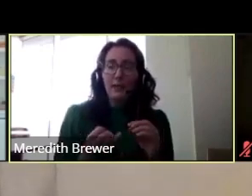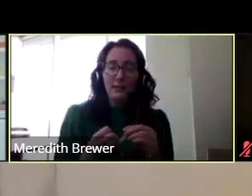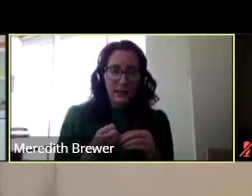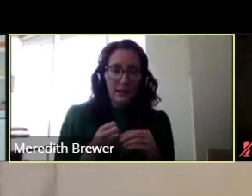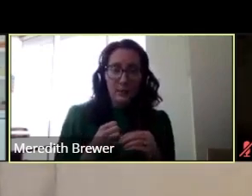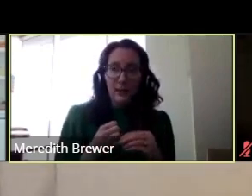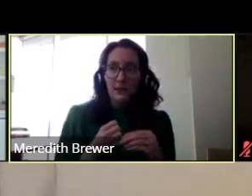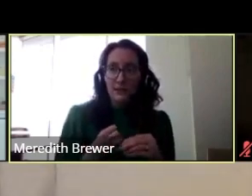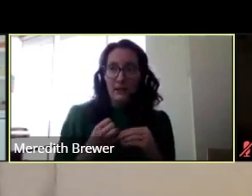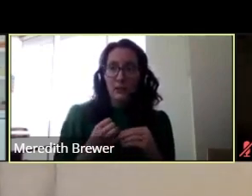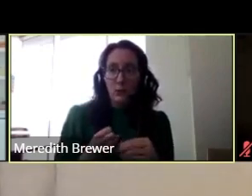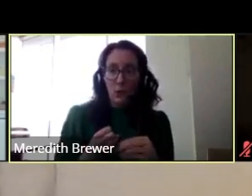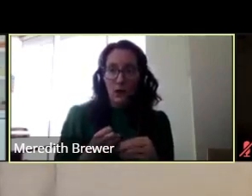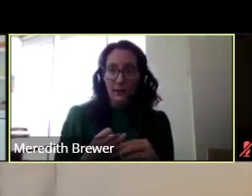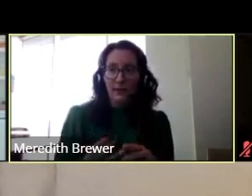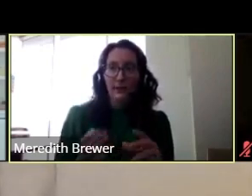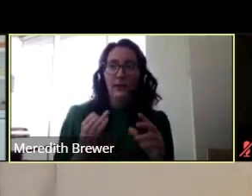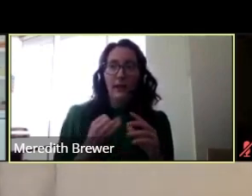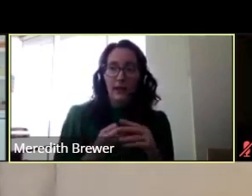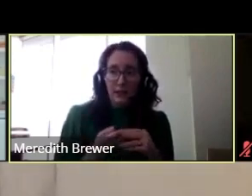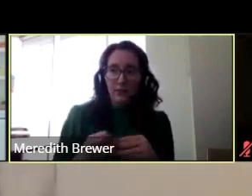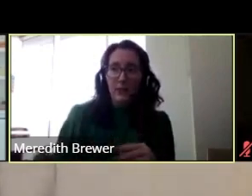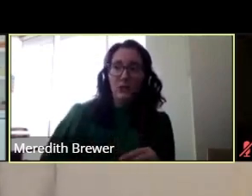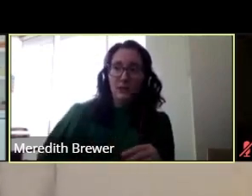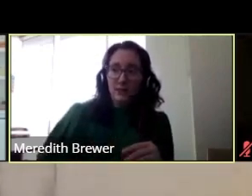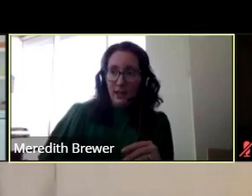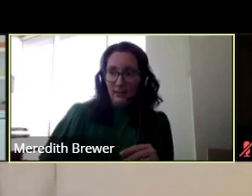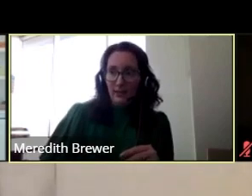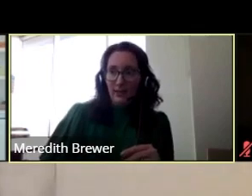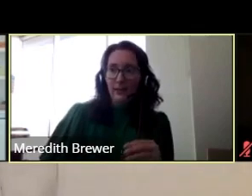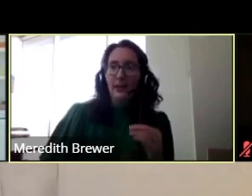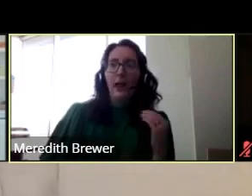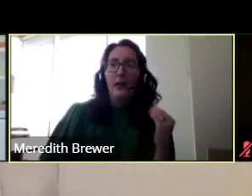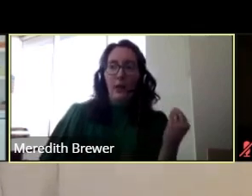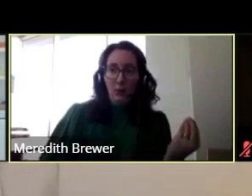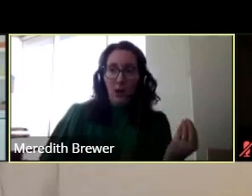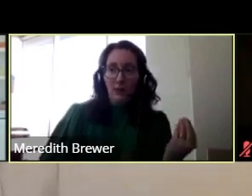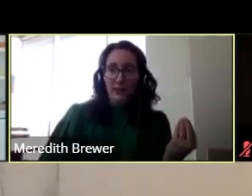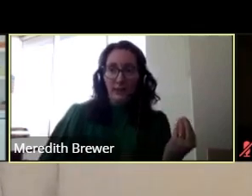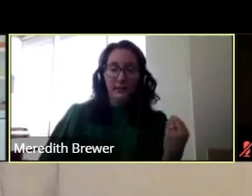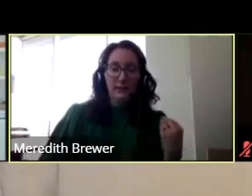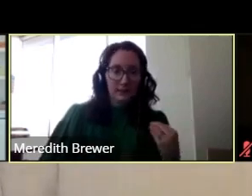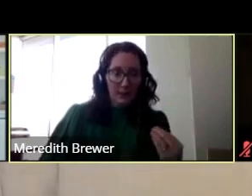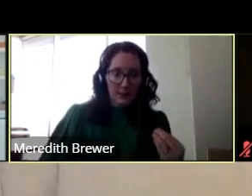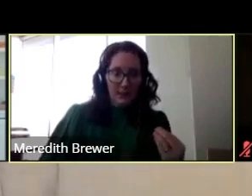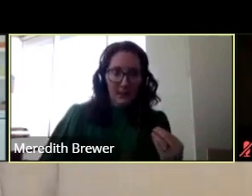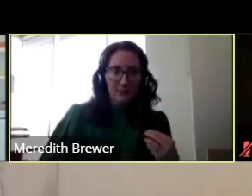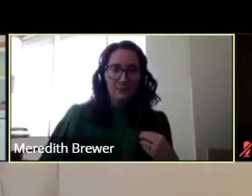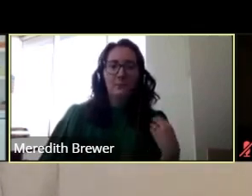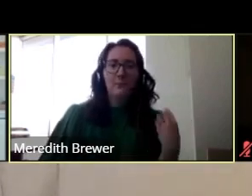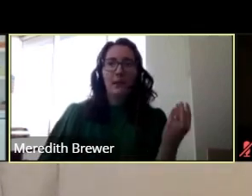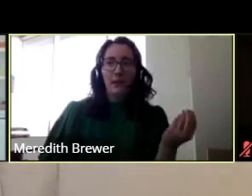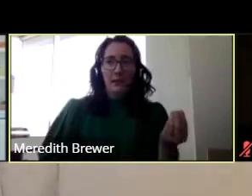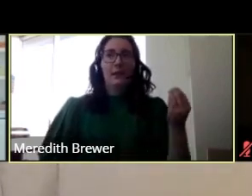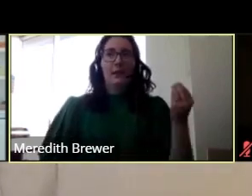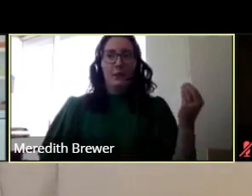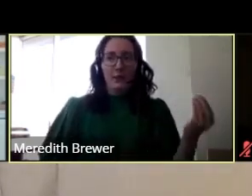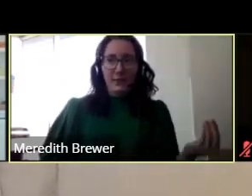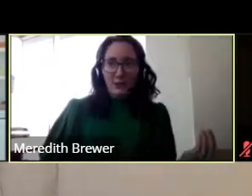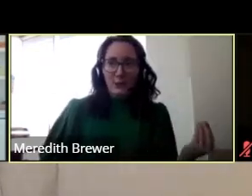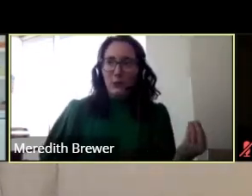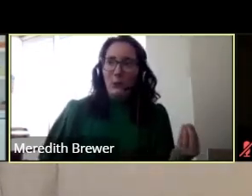a standing committee on technical quality, an innovation scaling, and then a policy committee.